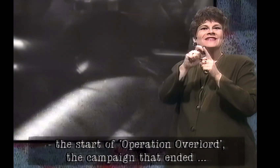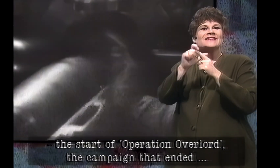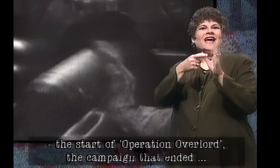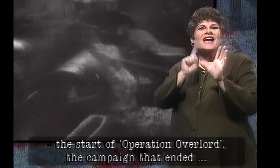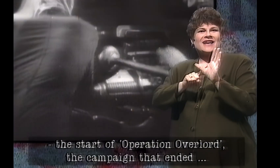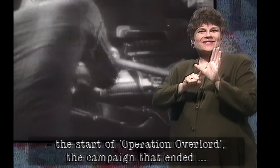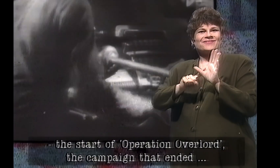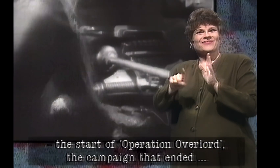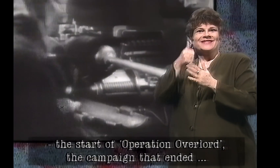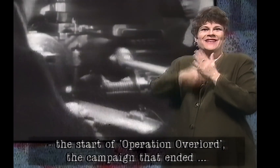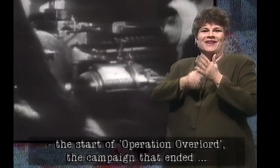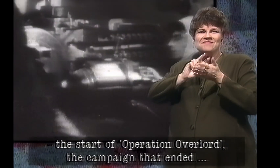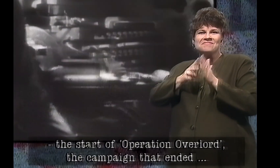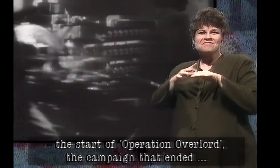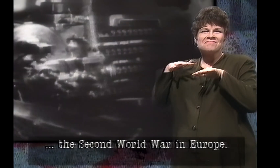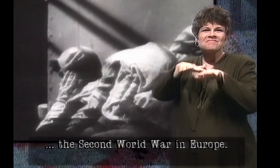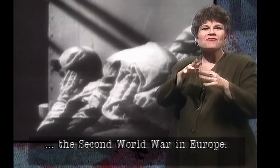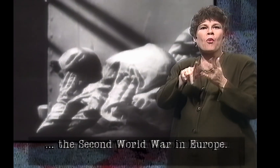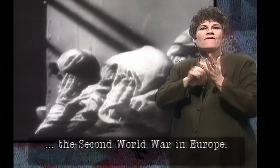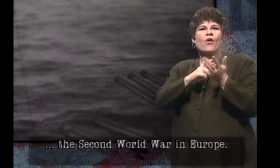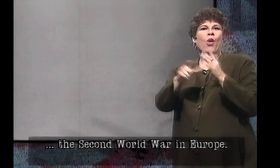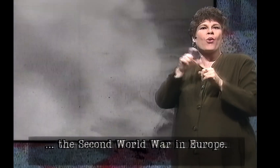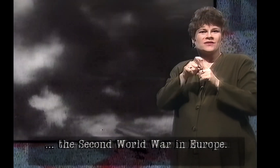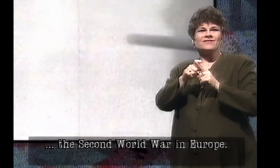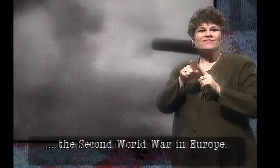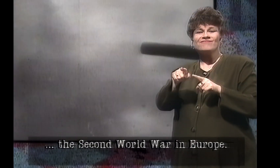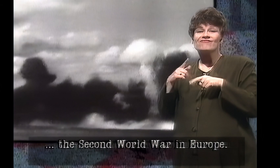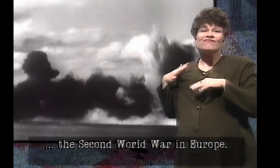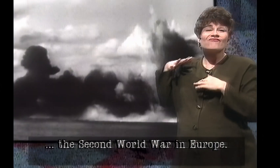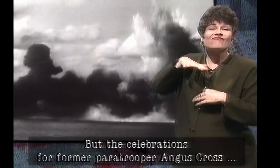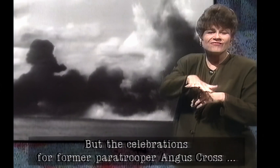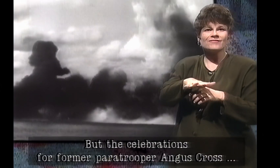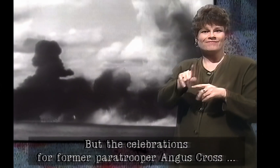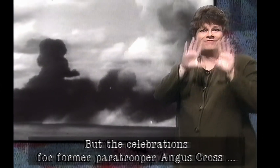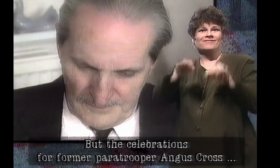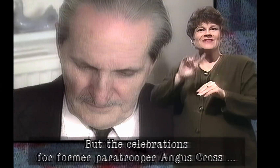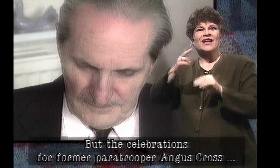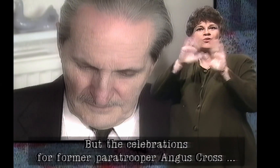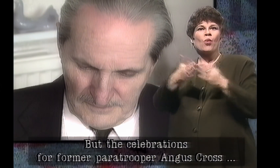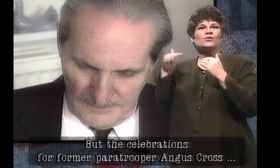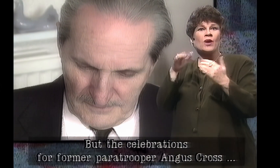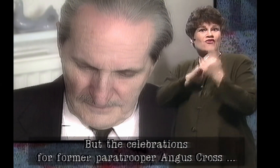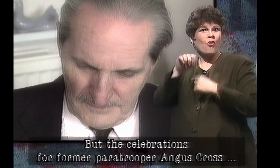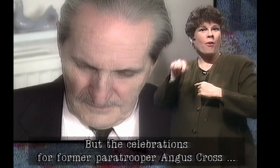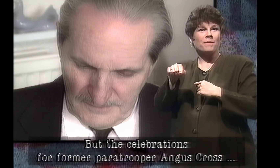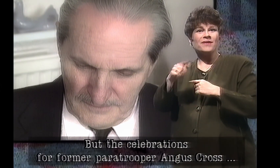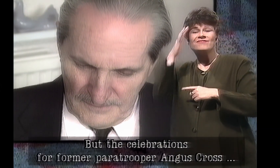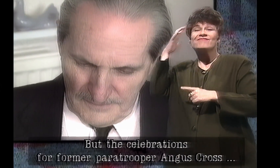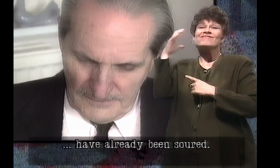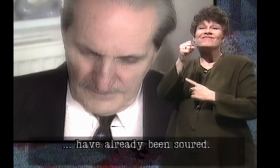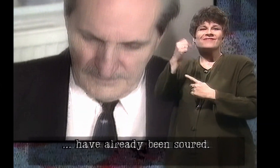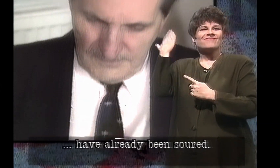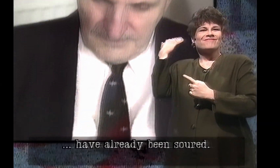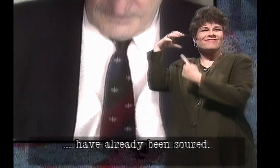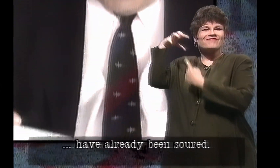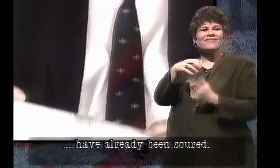Operation Overlord, the campaign that ended the Second World War in Europe. But the celebrations for former paratrooper Angus Cross